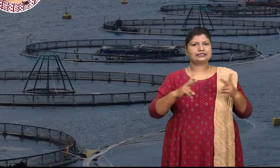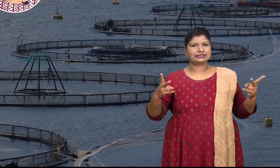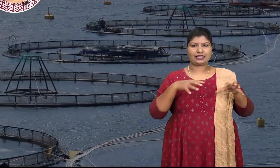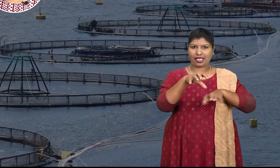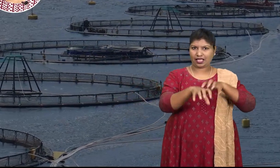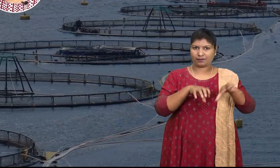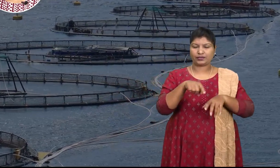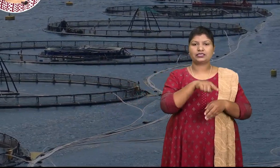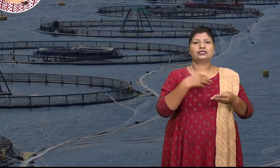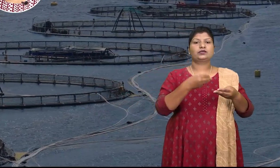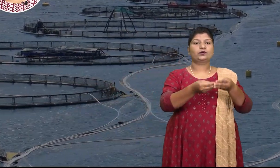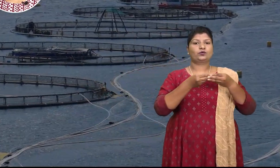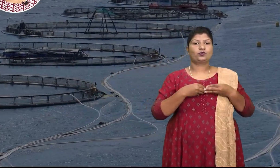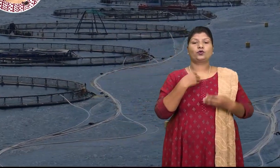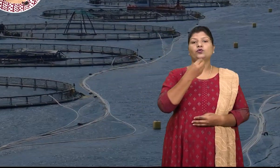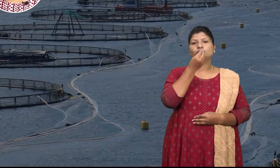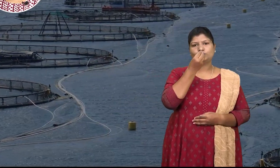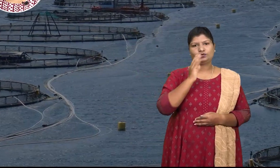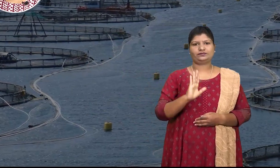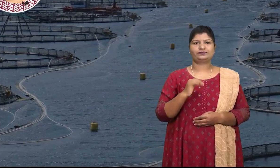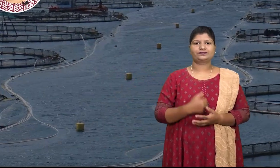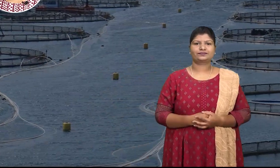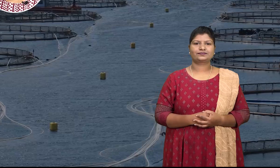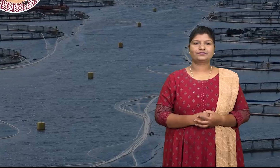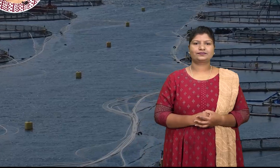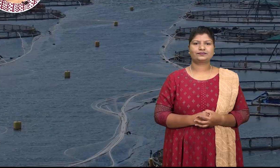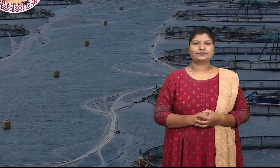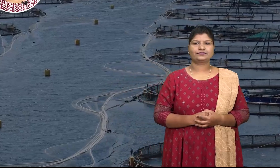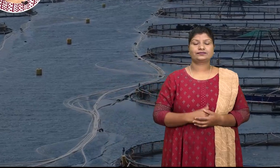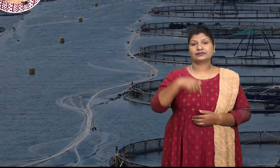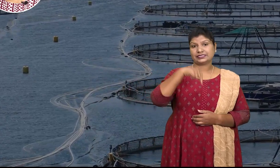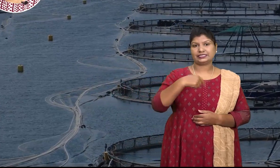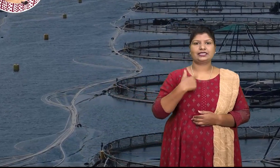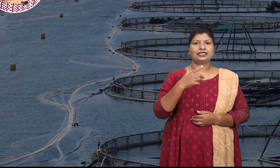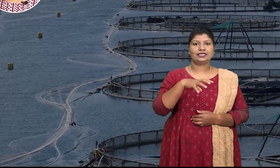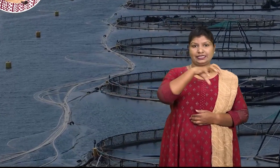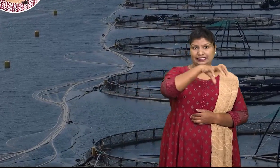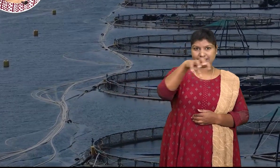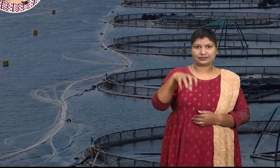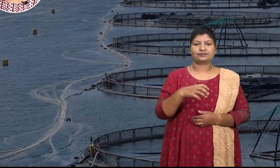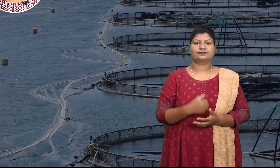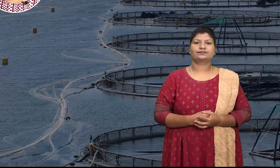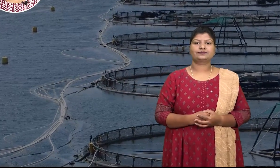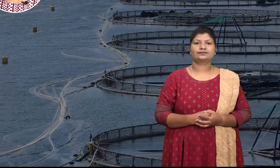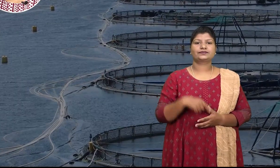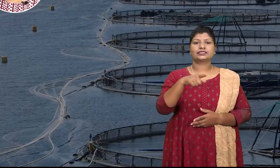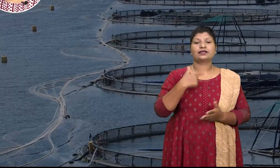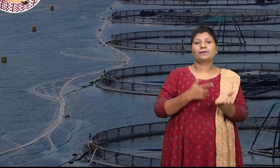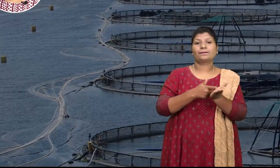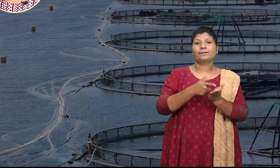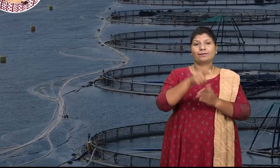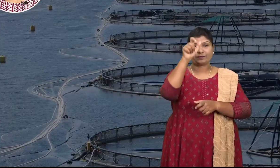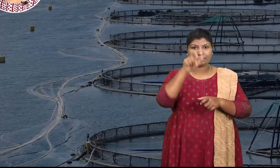animals that provide food for us. In our country, farmers believe